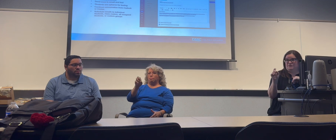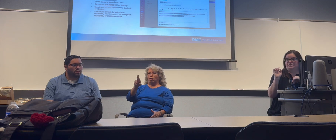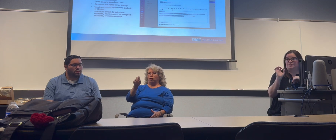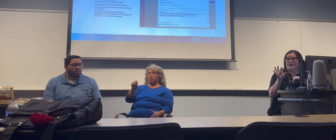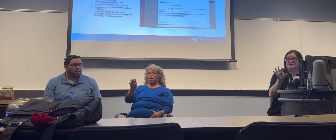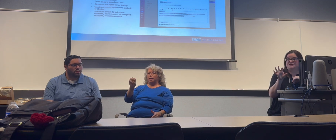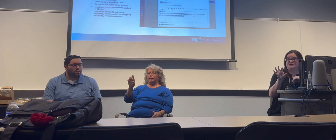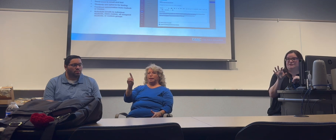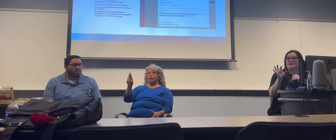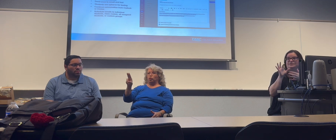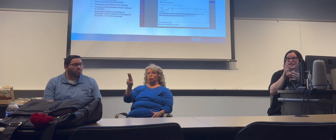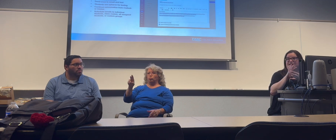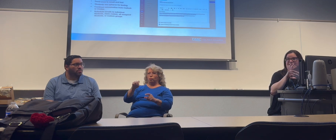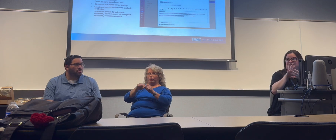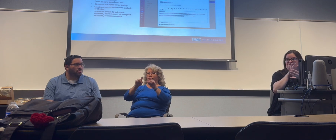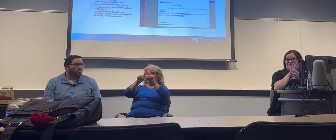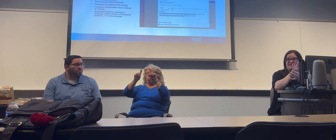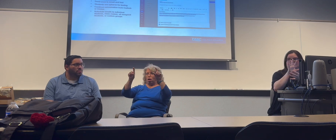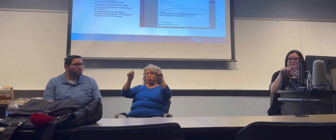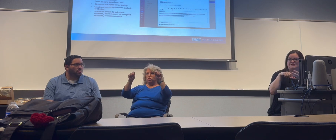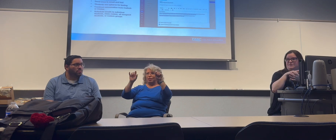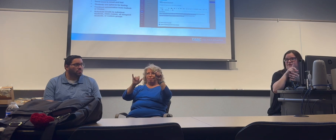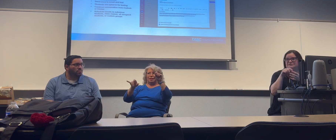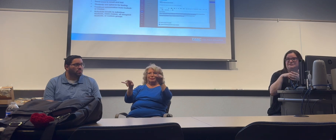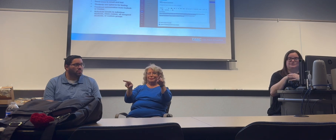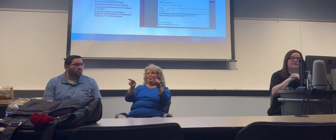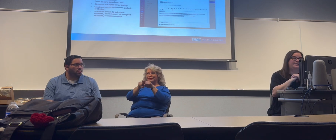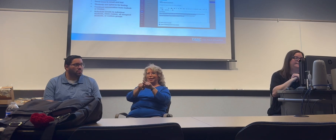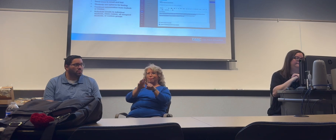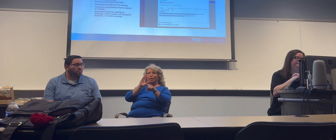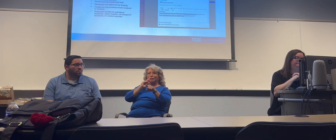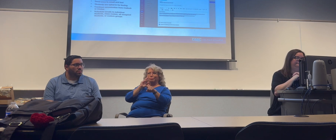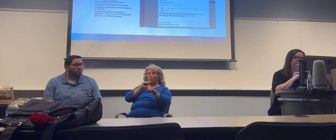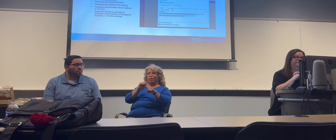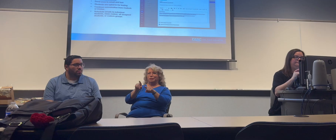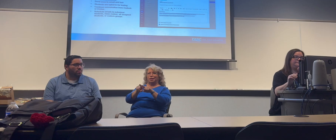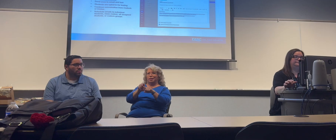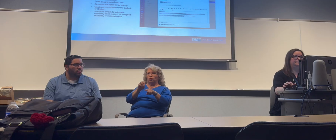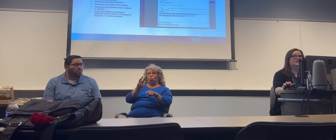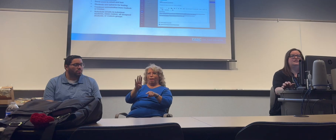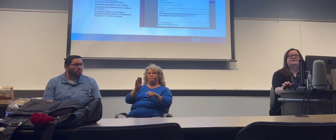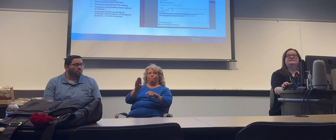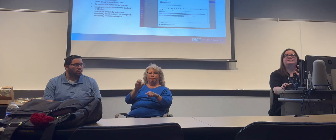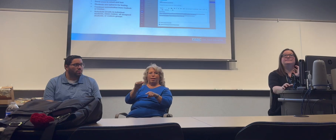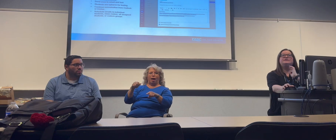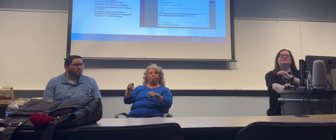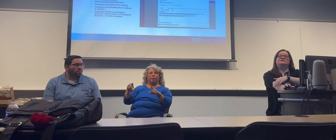m.delmar.edu in a browser, and that is the same experience as the web app. Say that one more time.